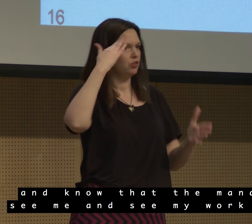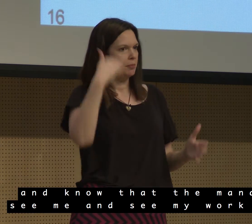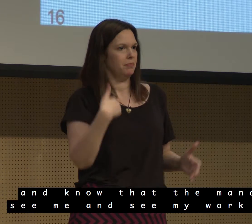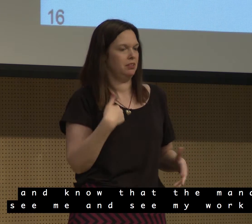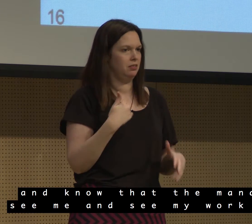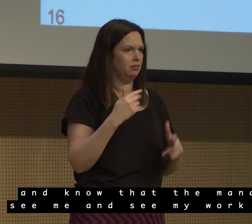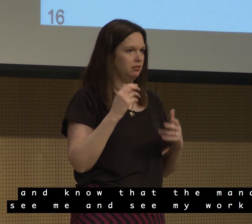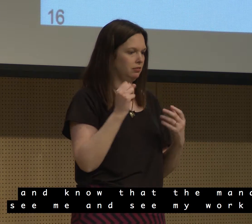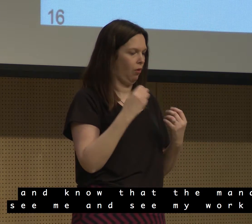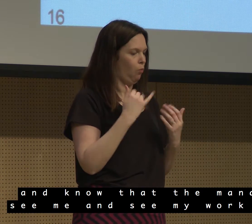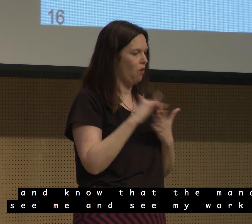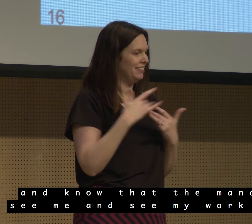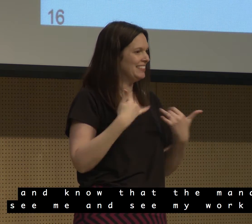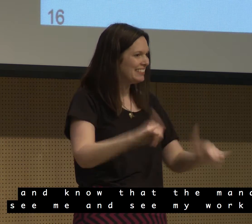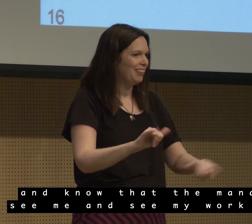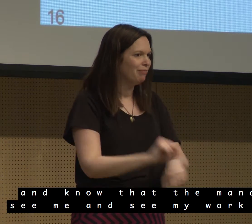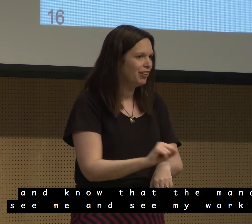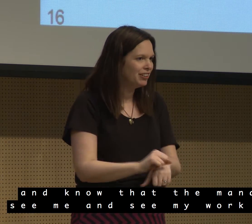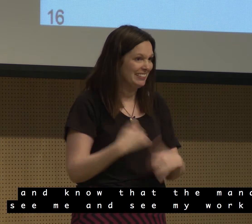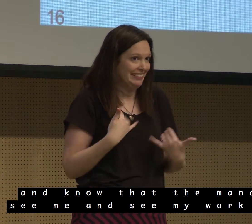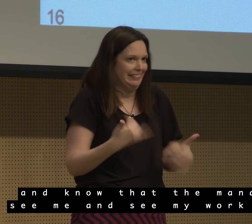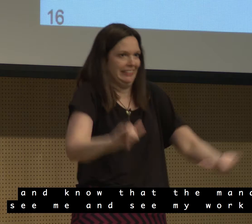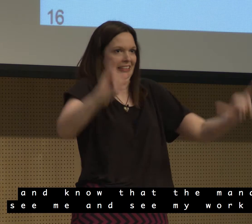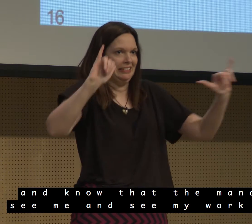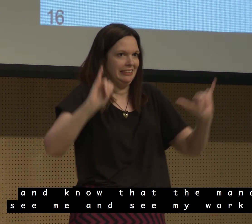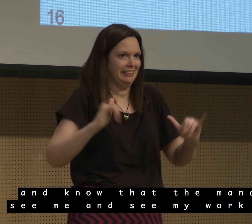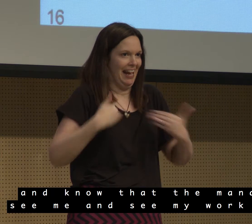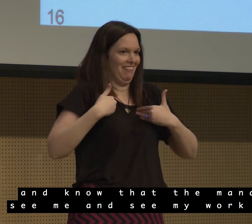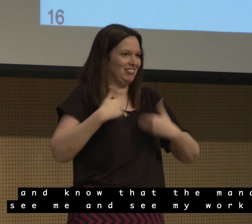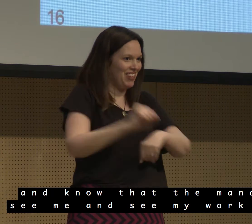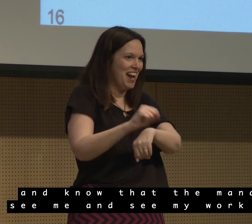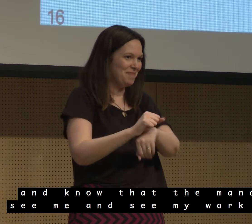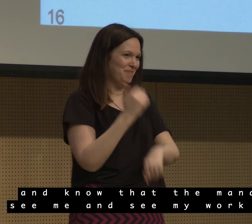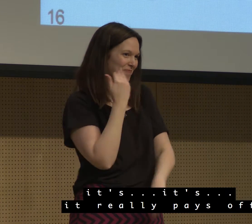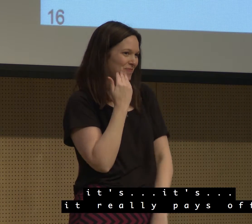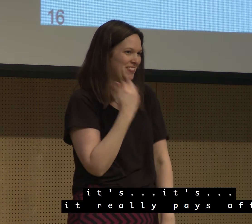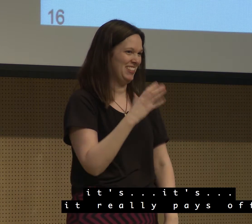that the managers see me and see my work still, it